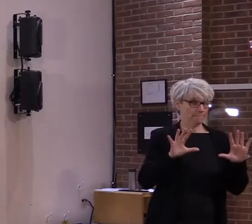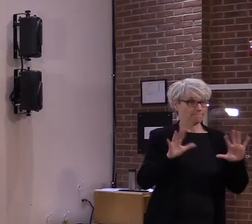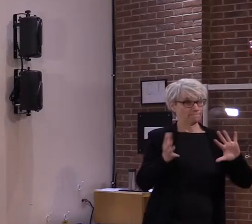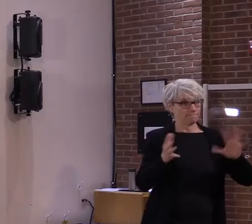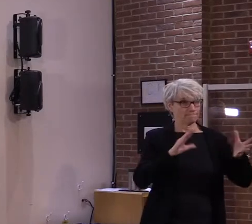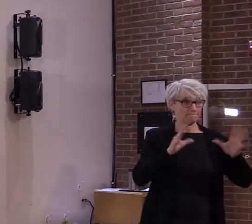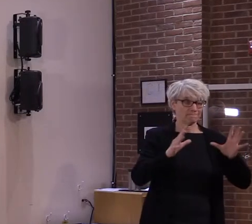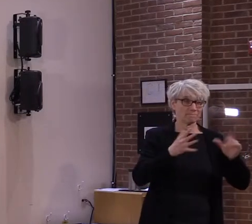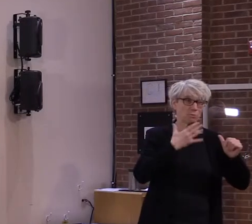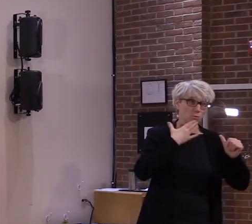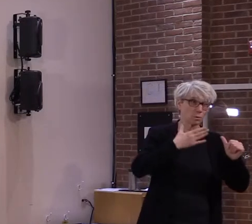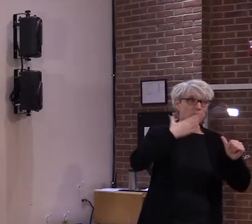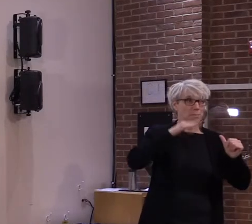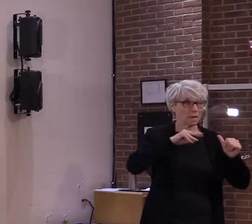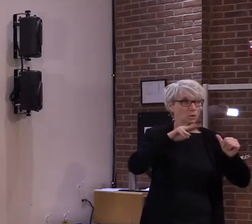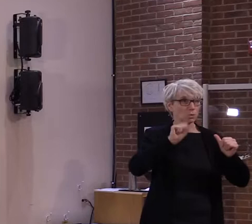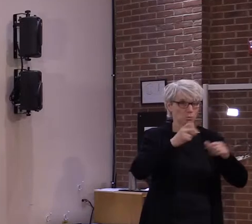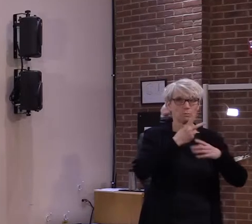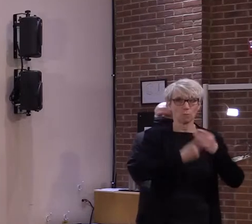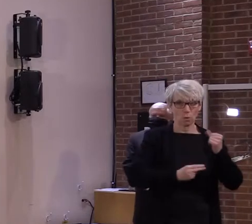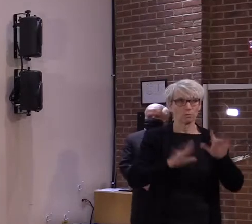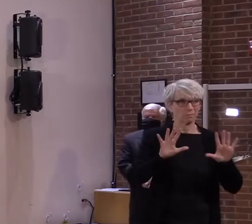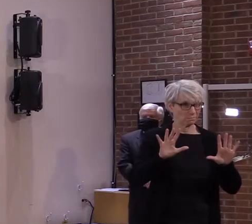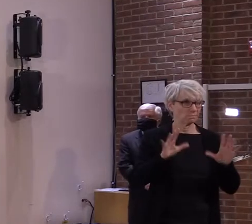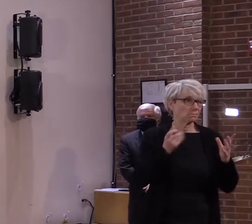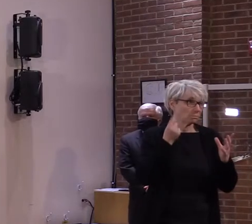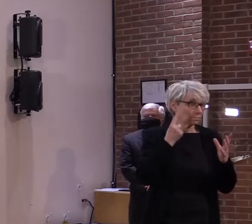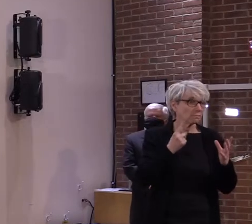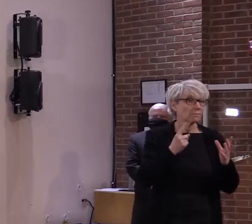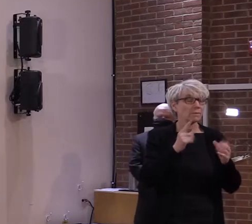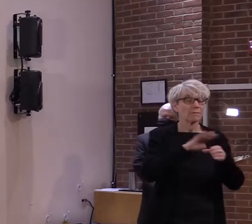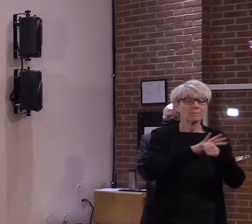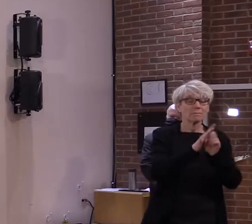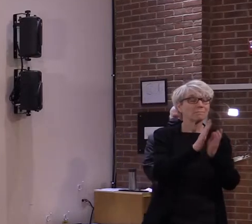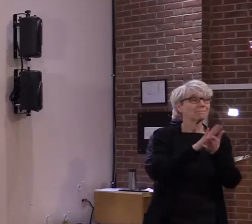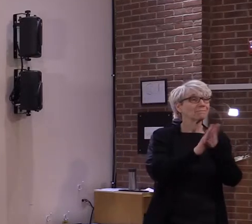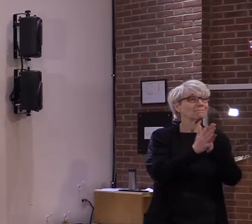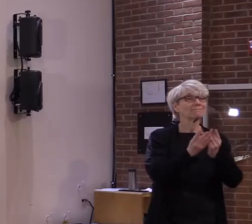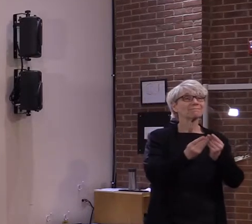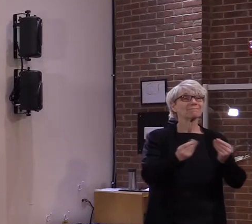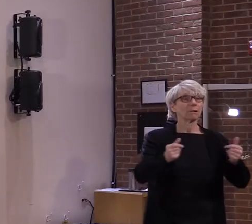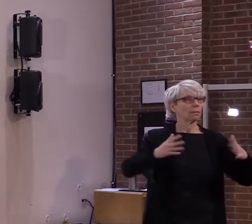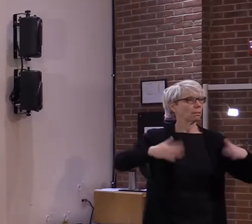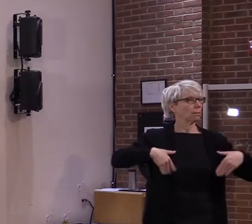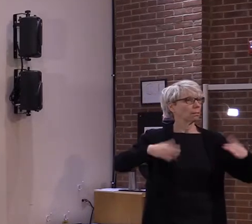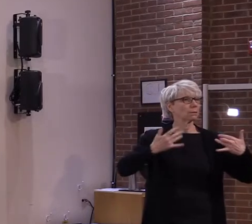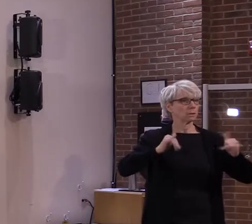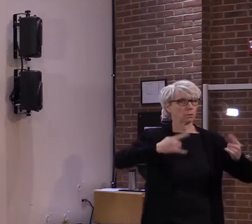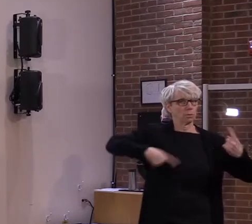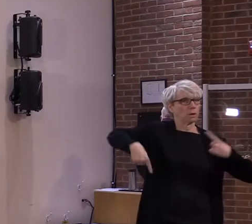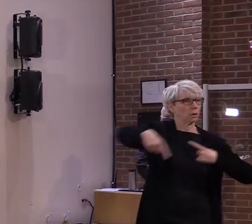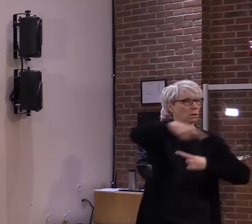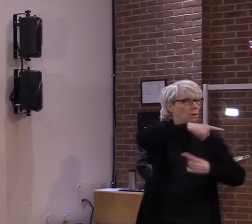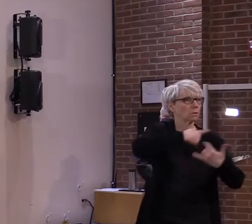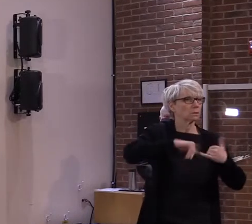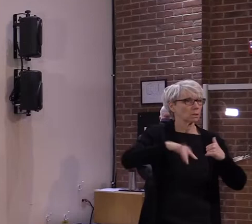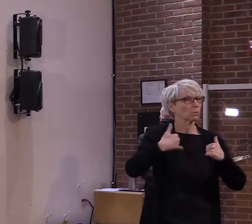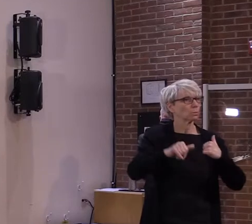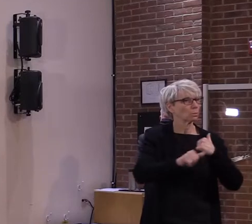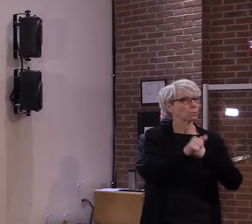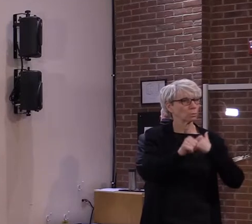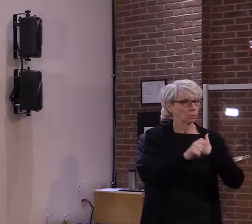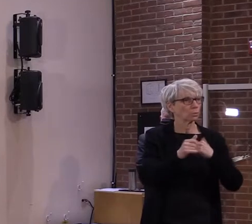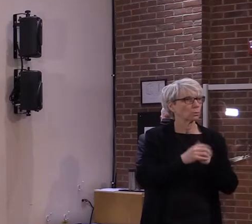virus has clearly not gone away. In fact, it still presents significant challenges right now.